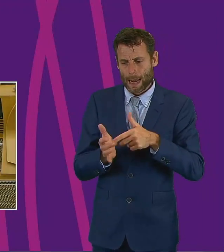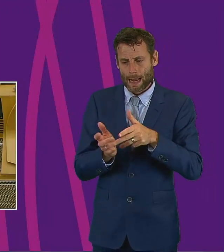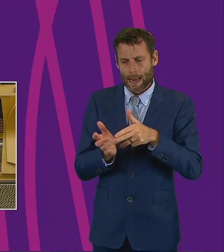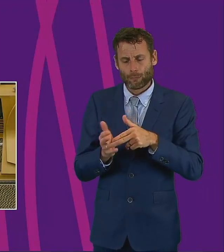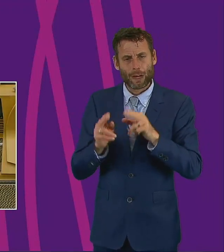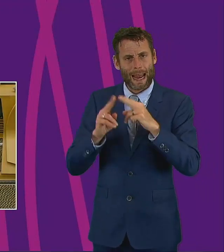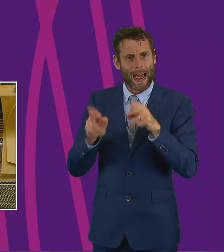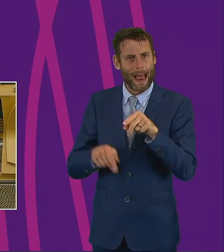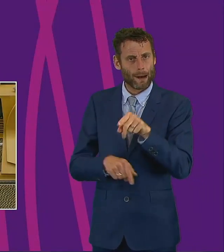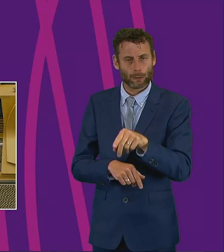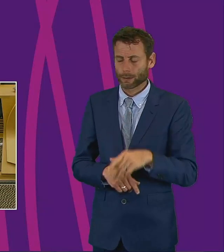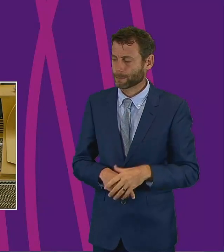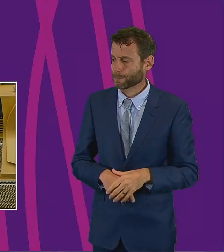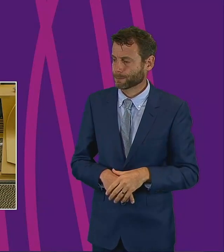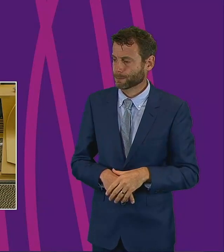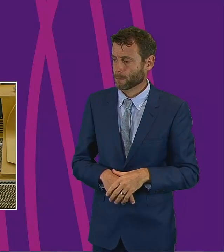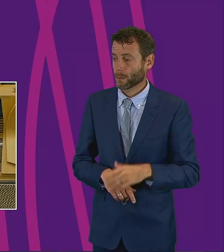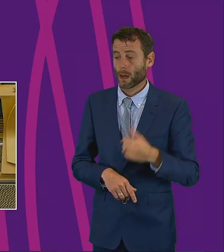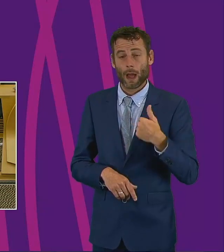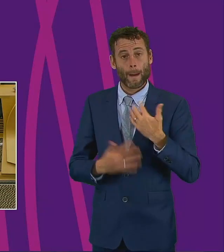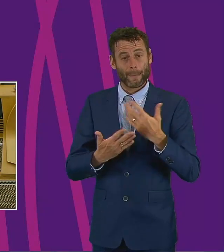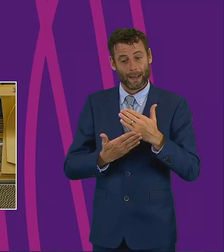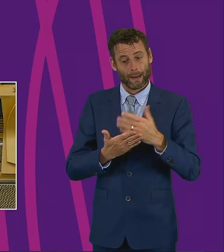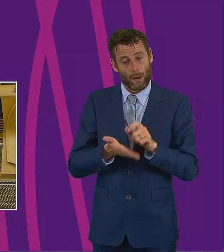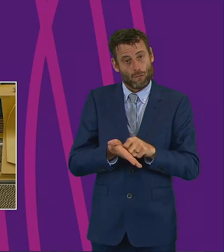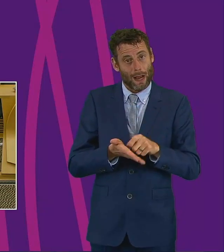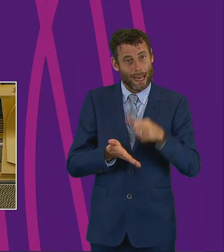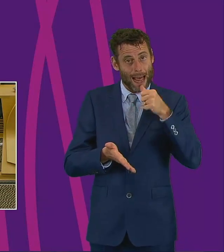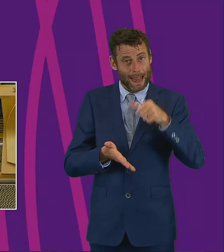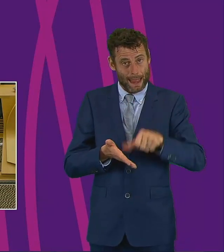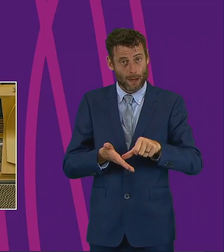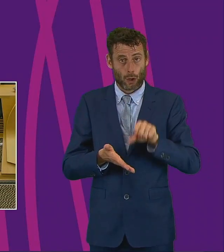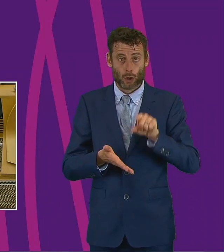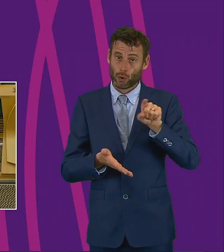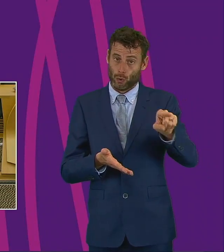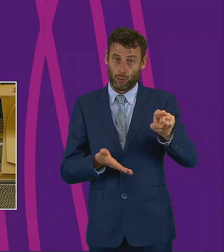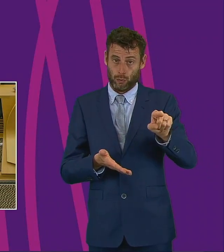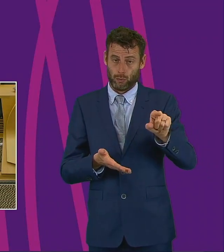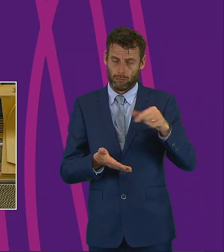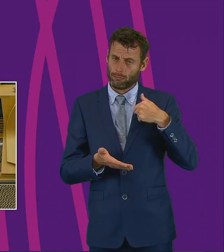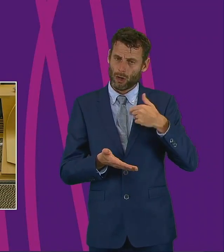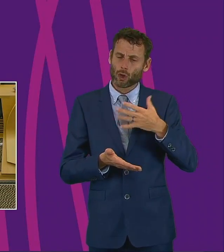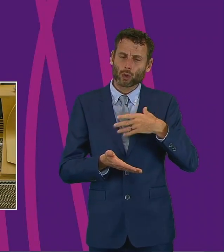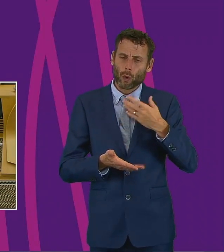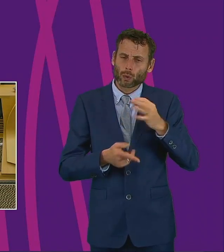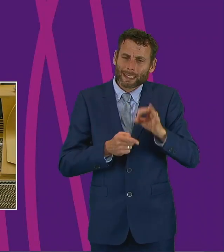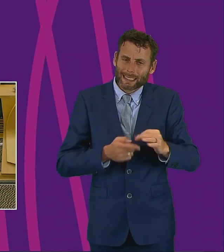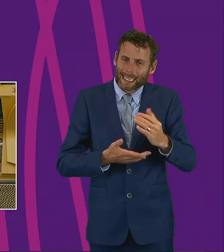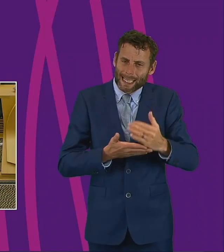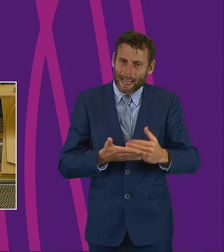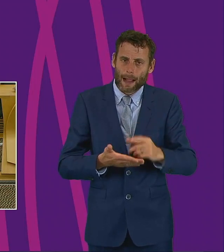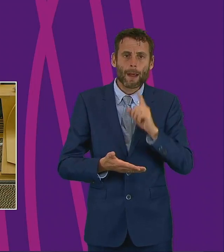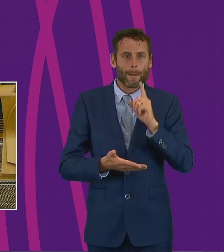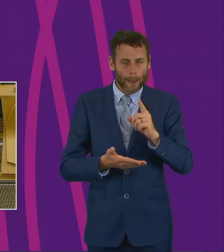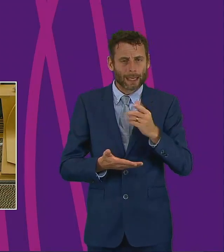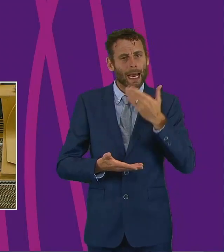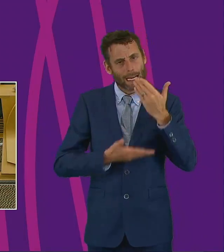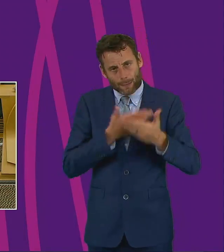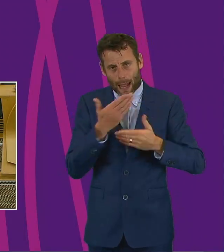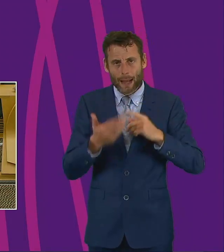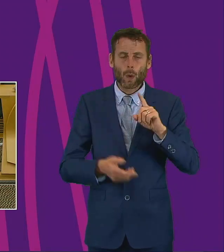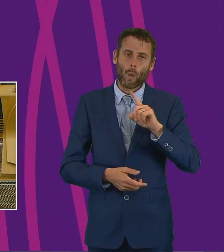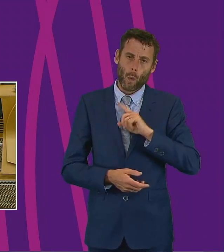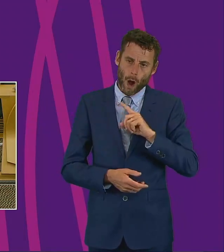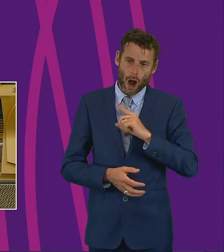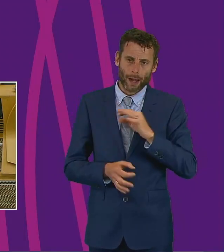I tried to set out in that letter, I'm not going to get into all the detail because it is a letter to her, obviously, is explain the reasons, and Jackie Bailey